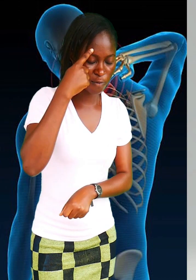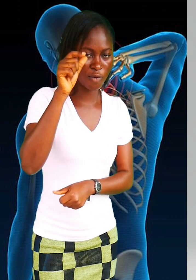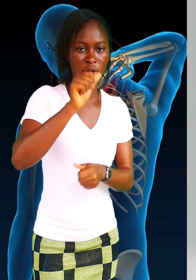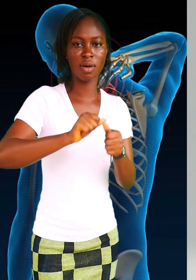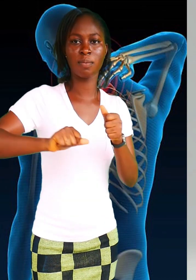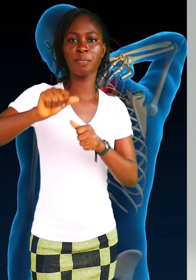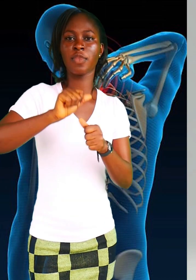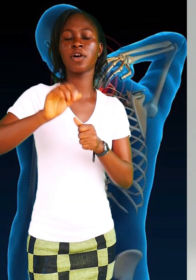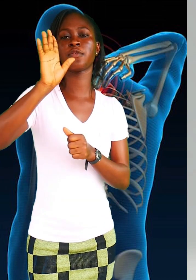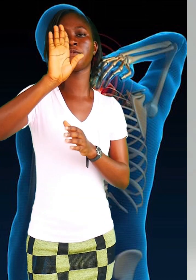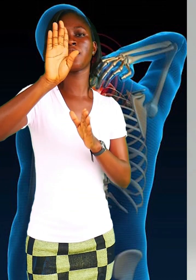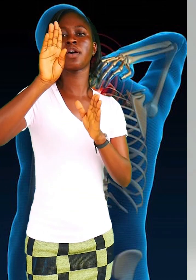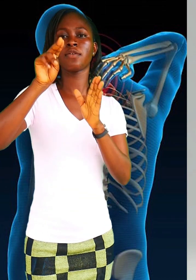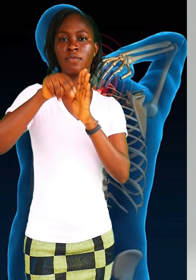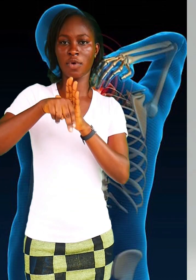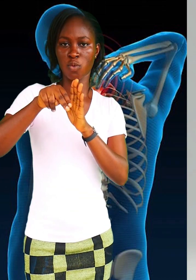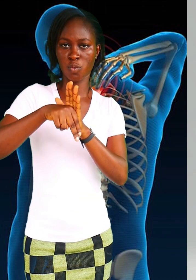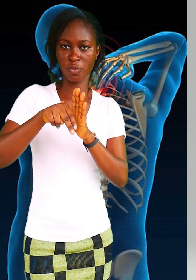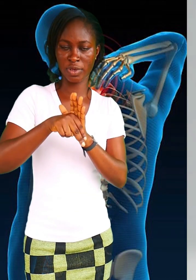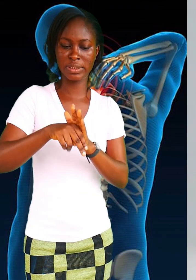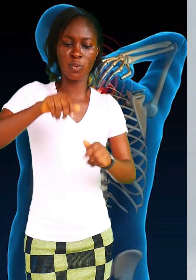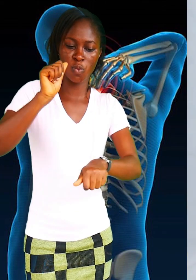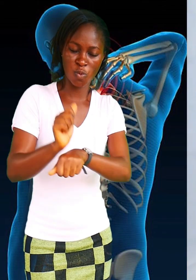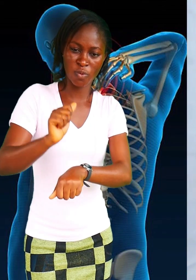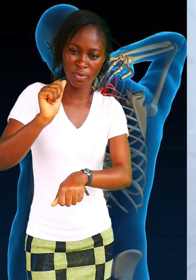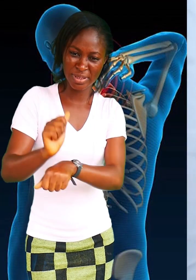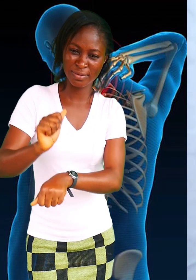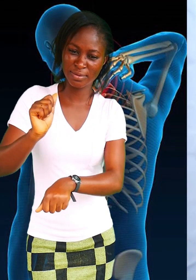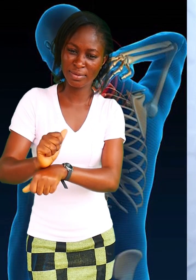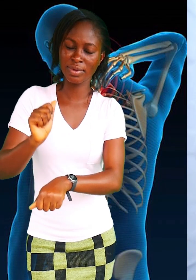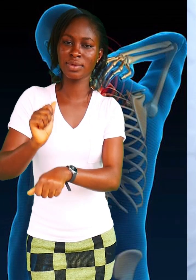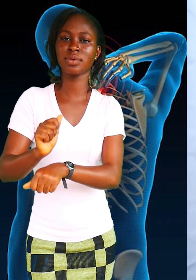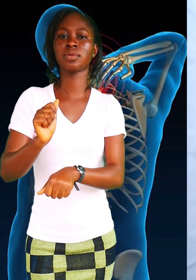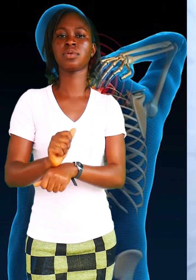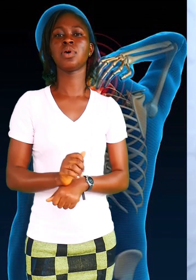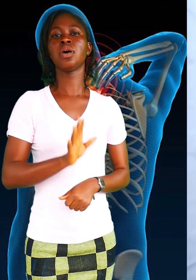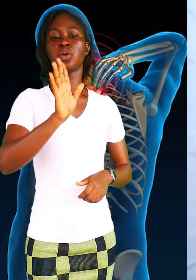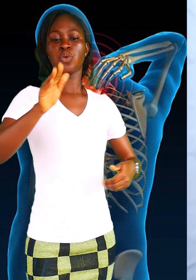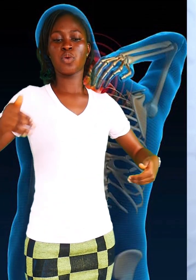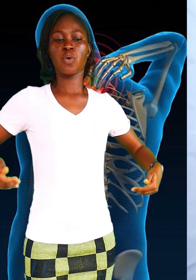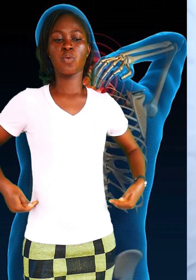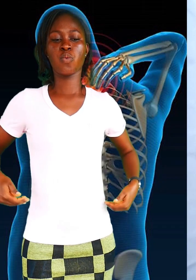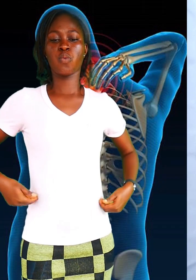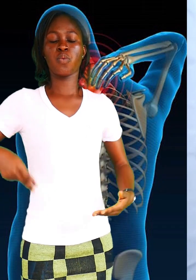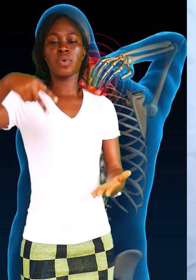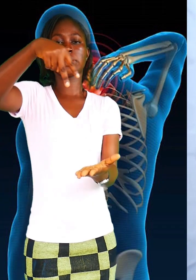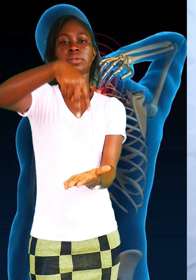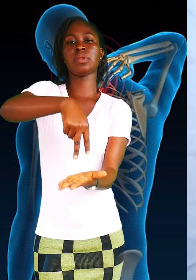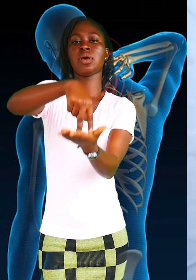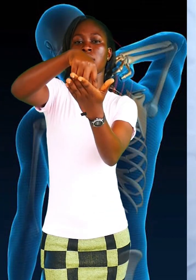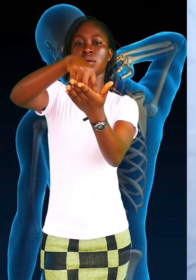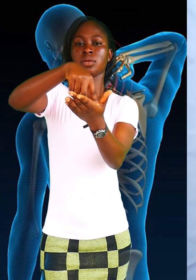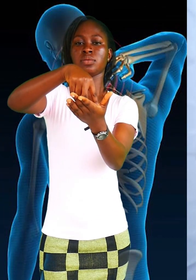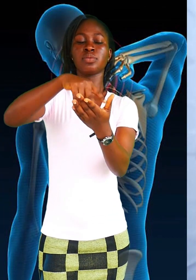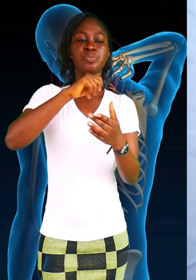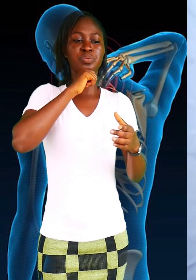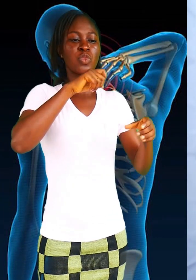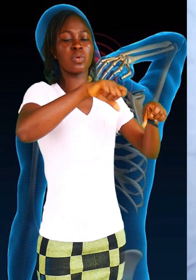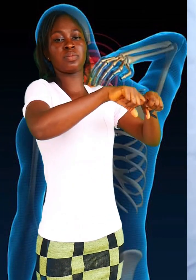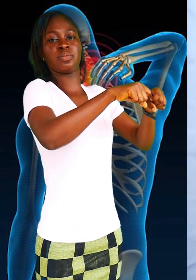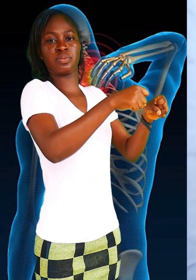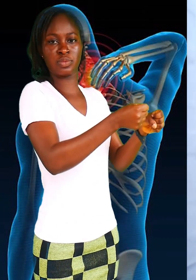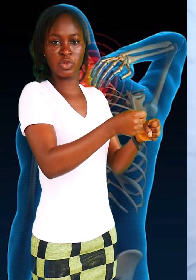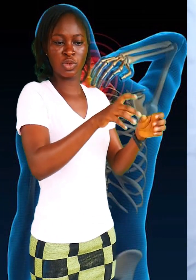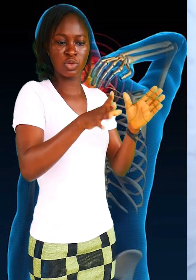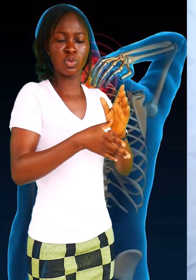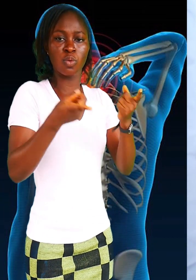juma sisi no osha e jina ho street anase enya adi a emu akwa eti se ukotu